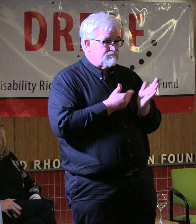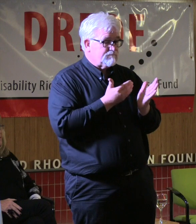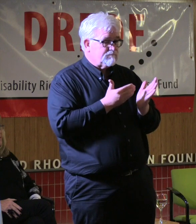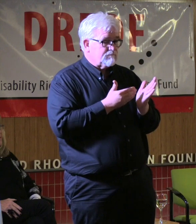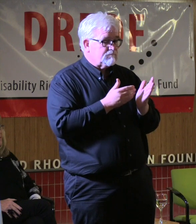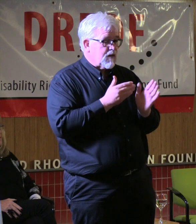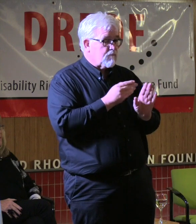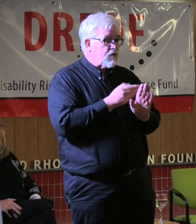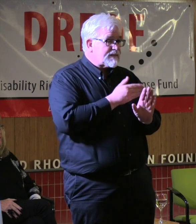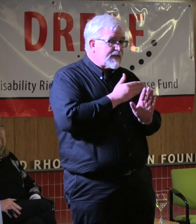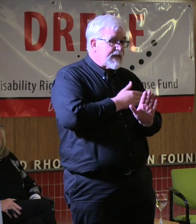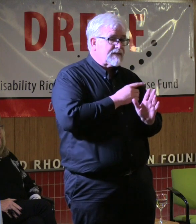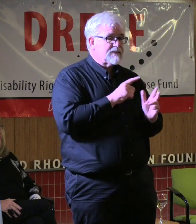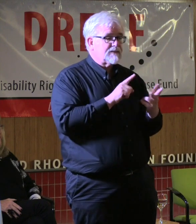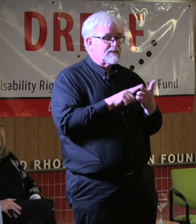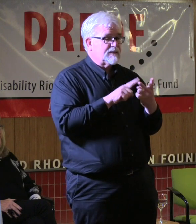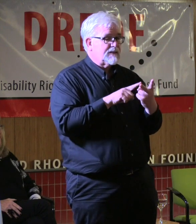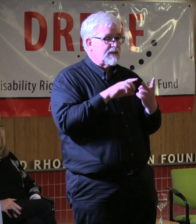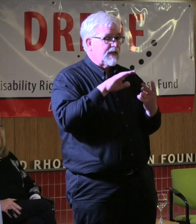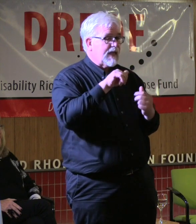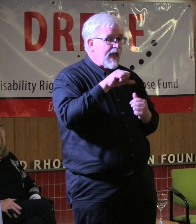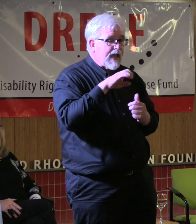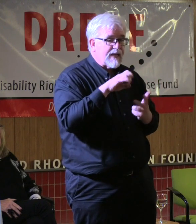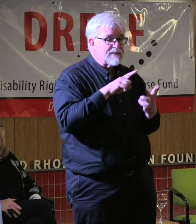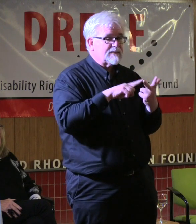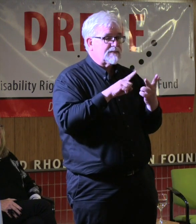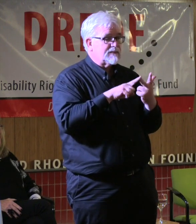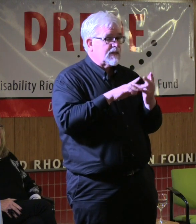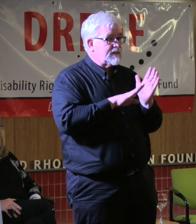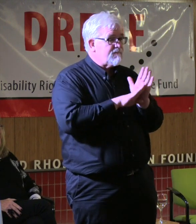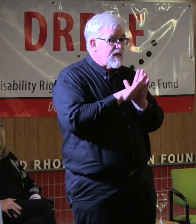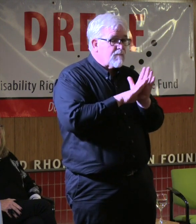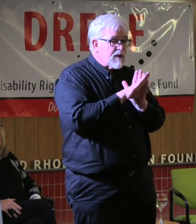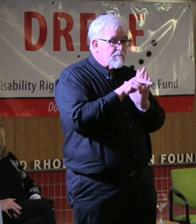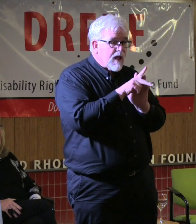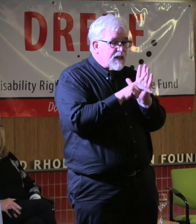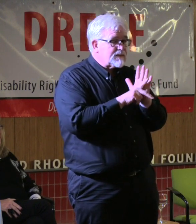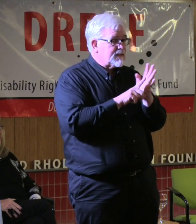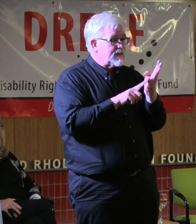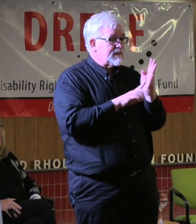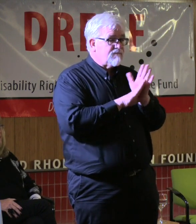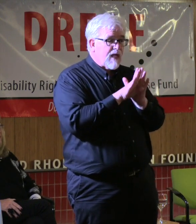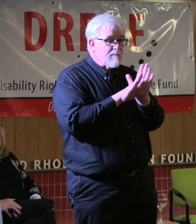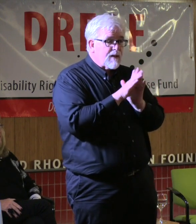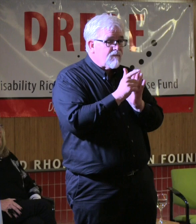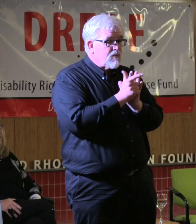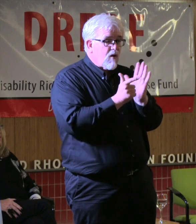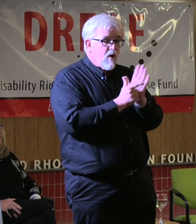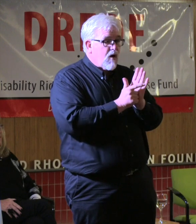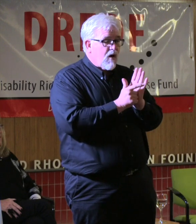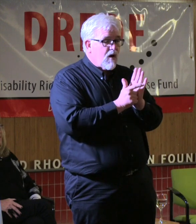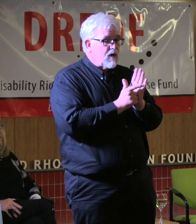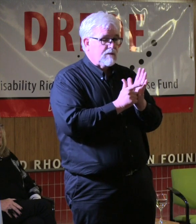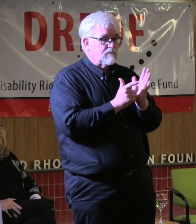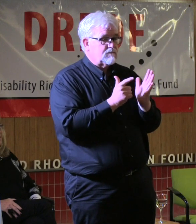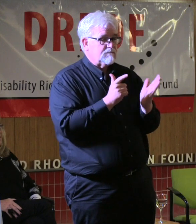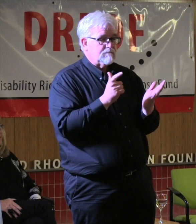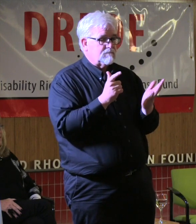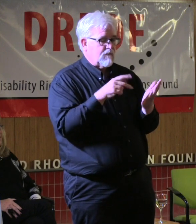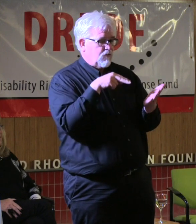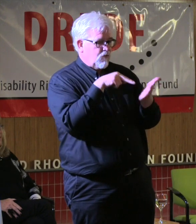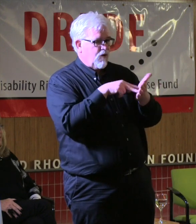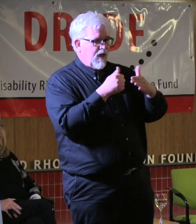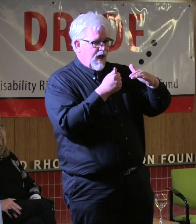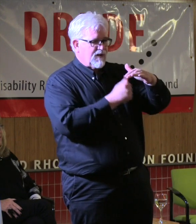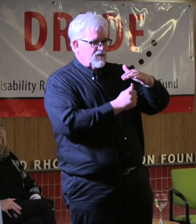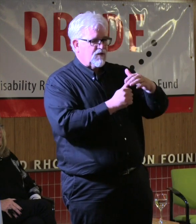precedents, cases, development of policy, development of law, all you have to do is look